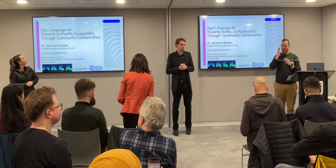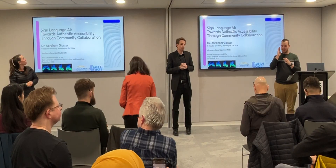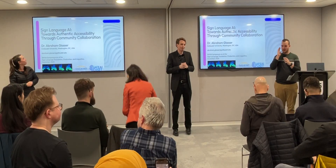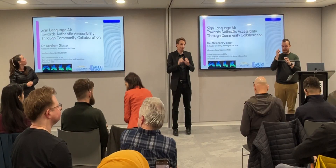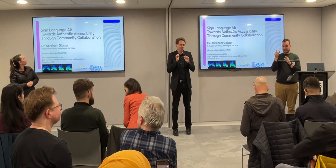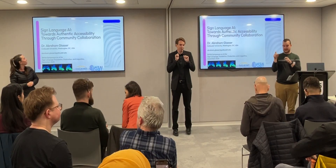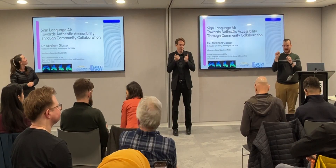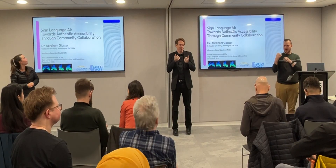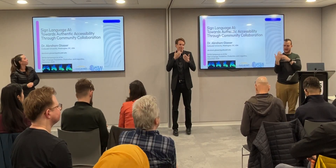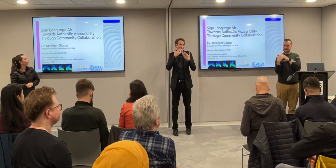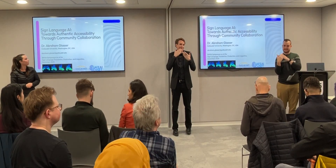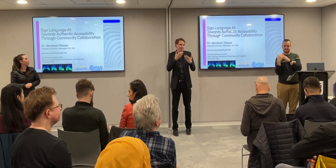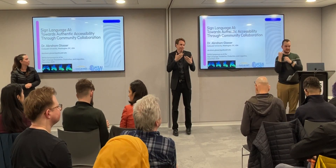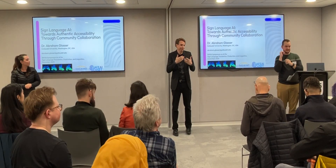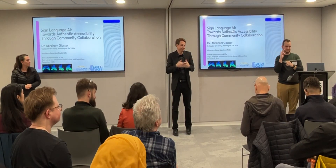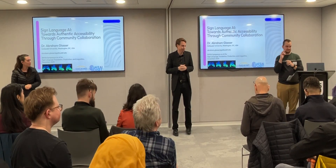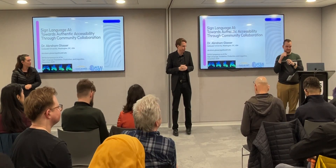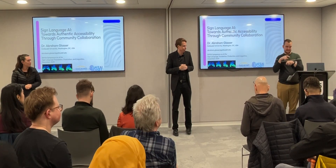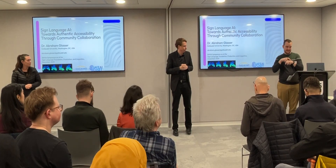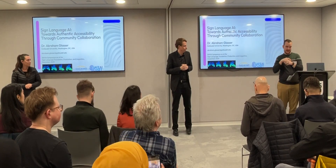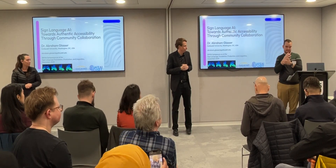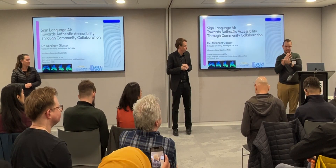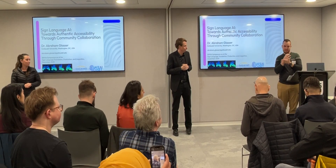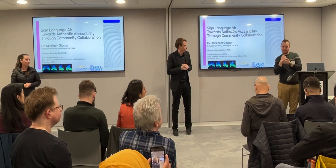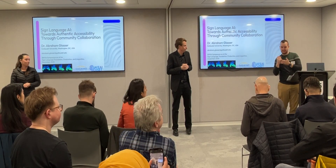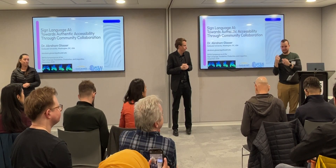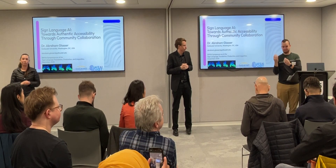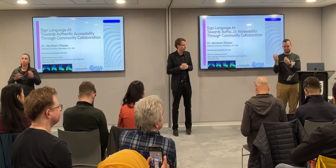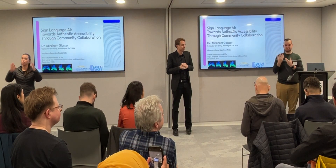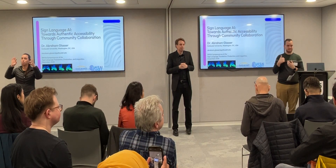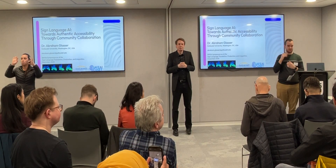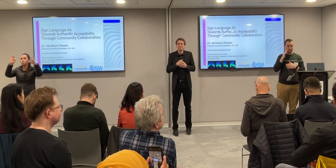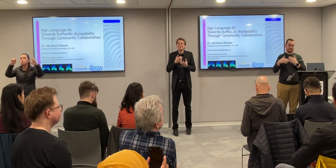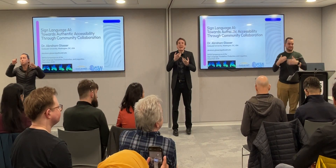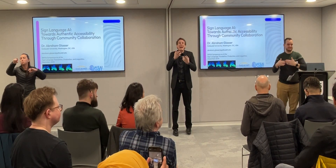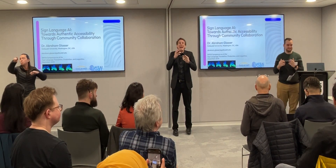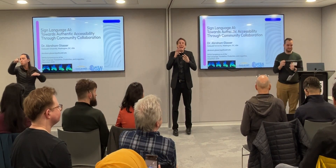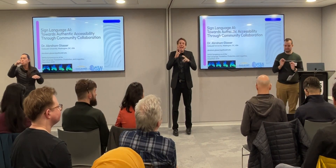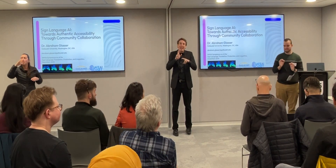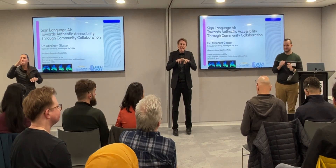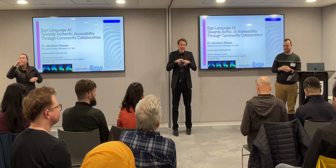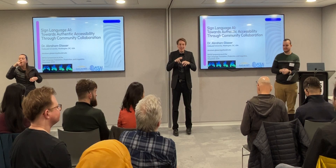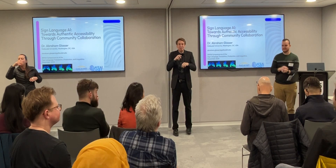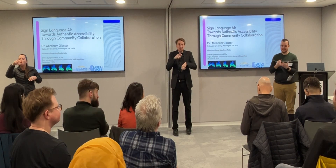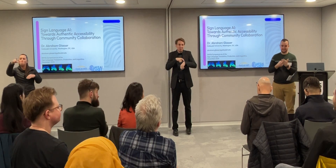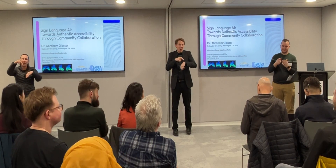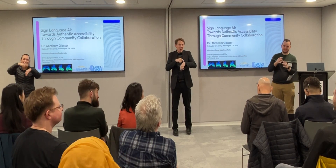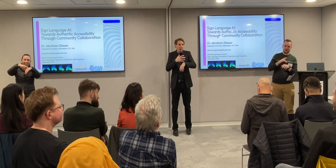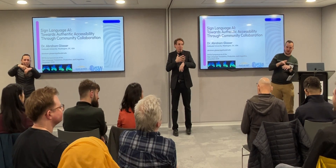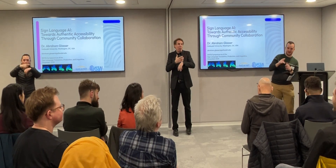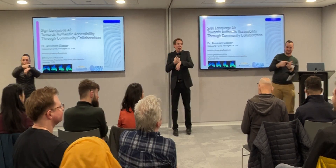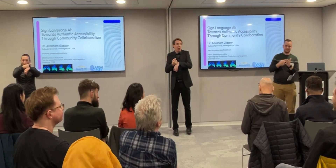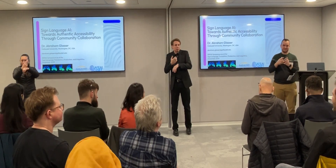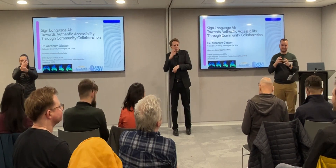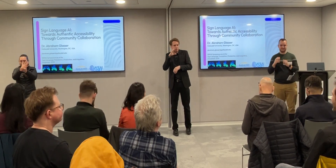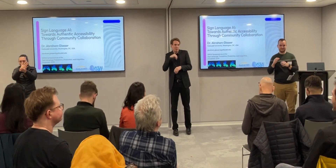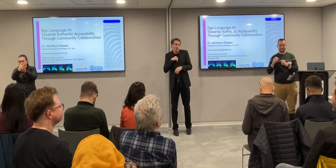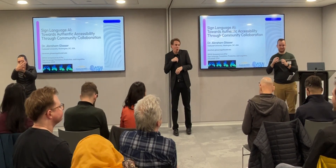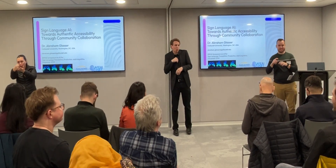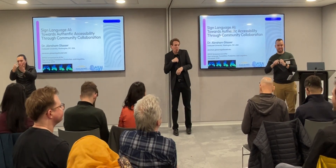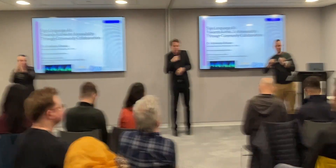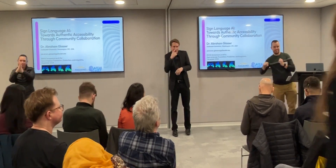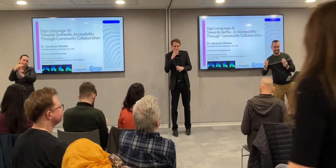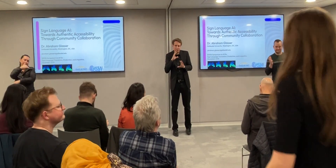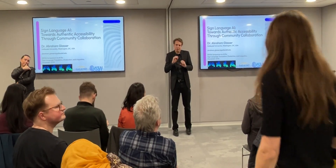Great, thank you. You can just warn me, please, if I'm running out of time. Just give me a heads up and I'll speed along. Sometimes